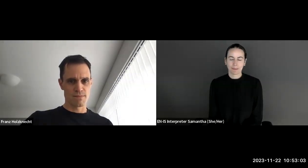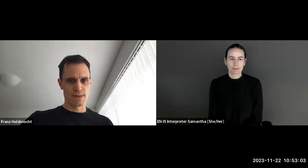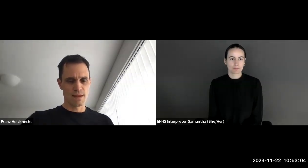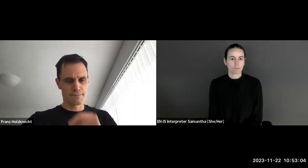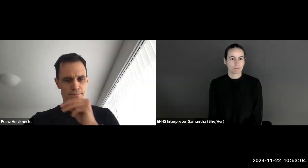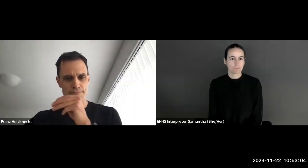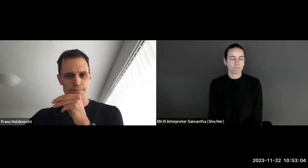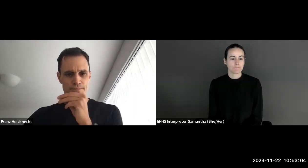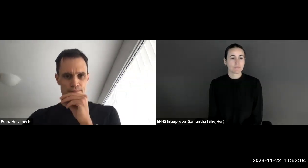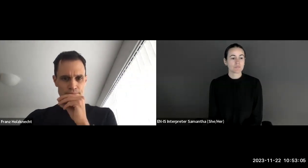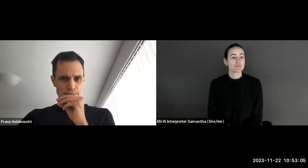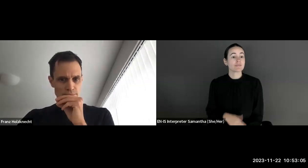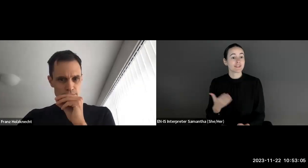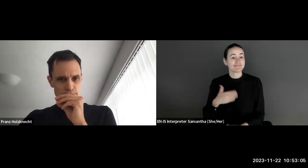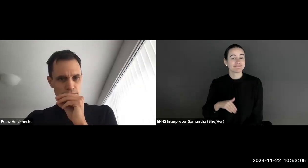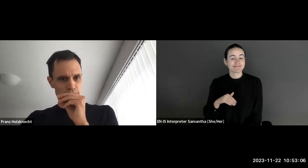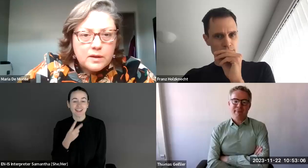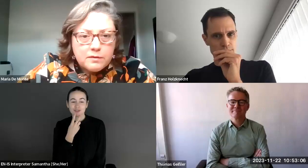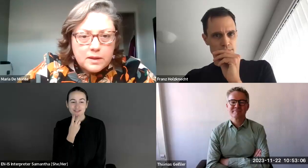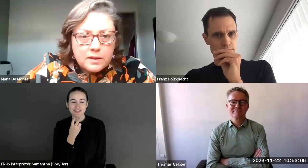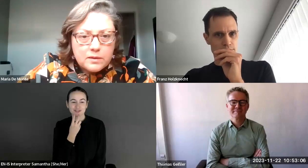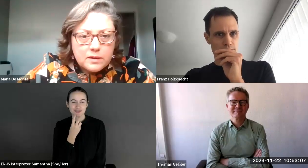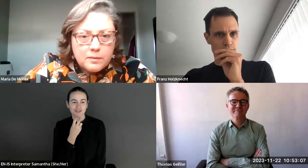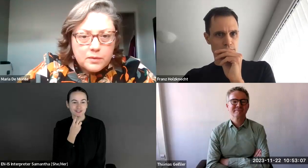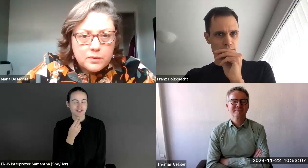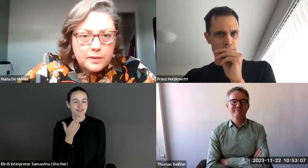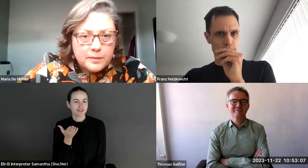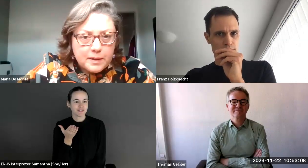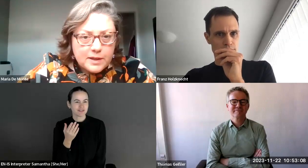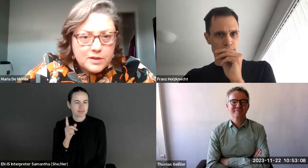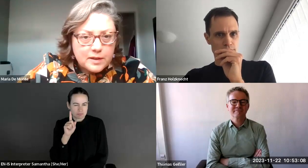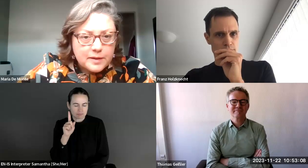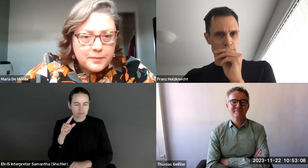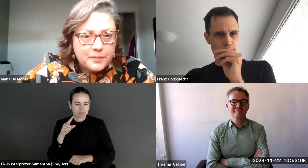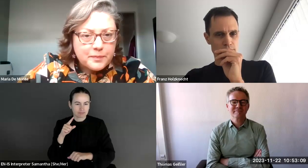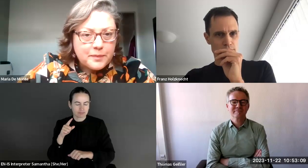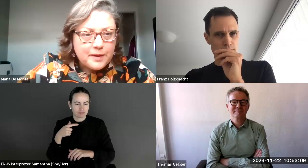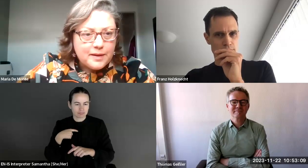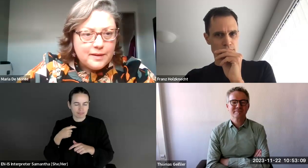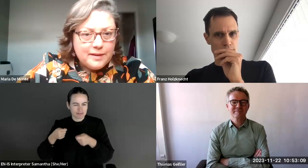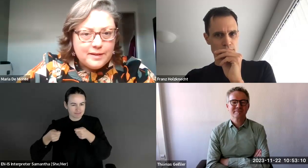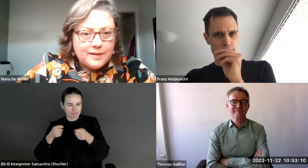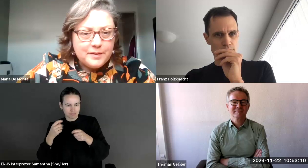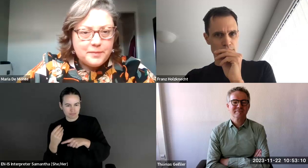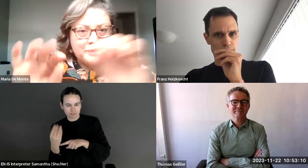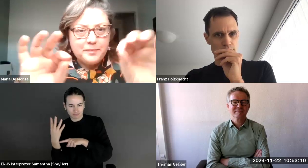Okay, the next up is Krister. Just give me a little time to manage the